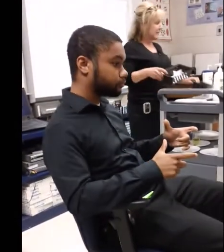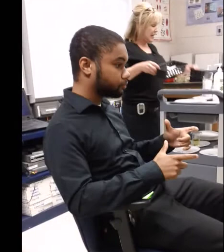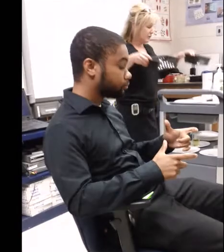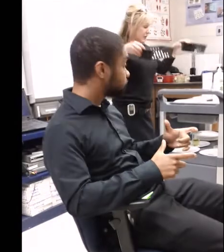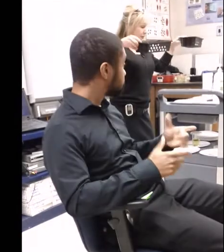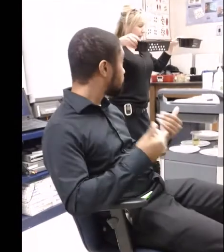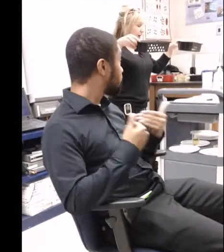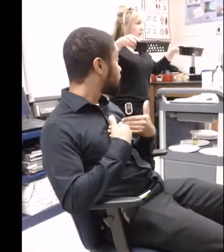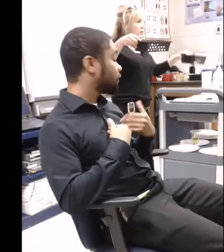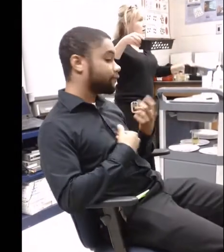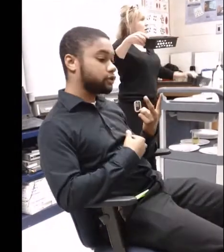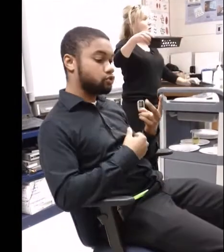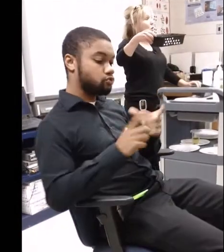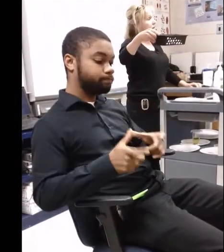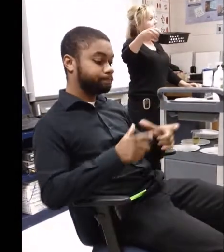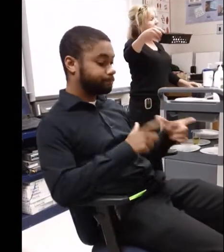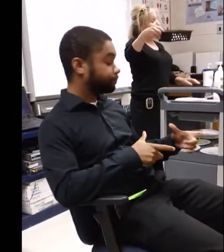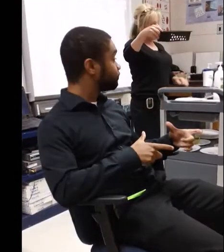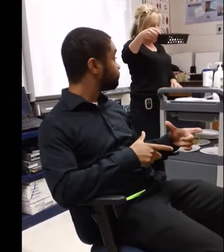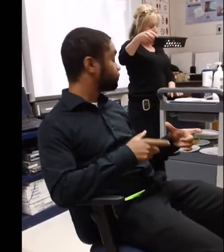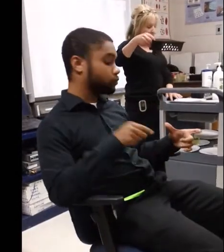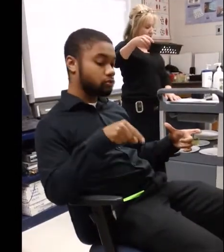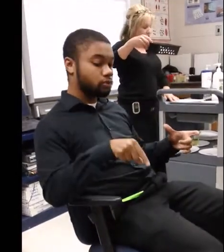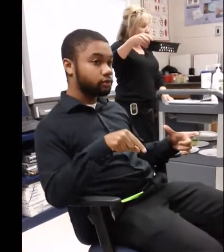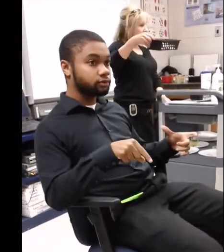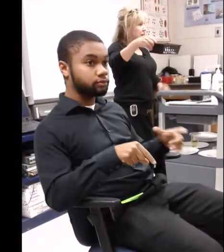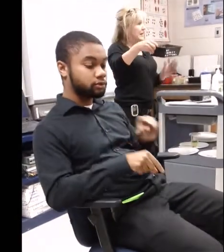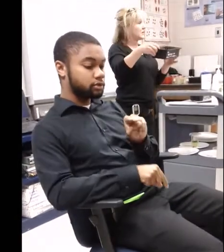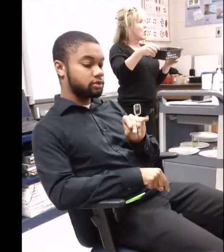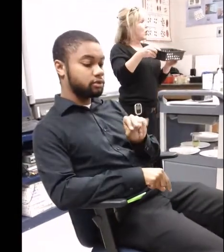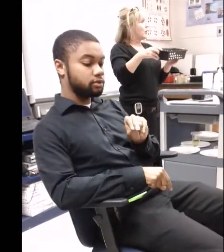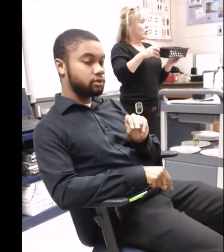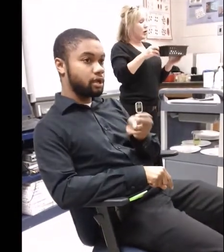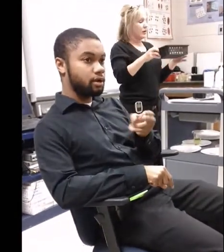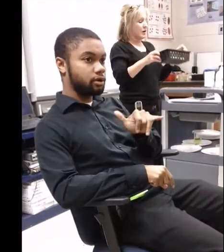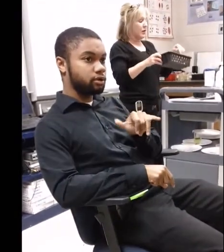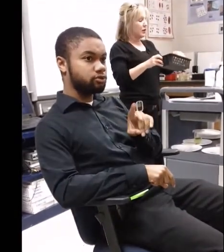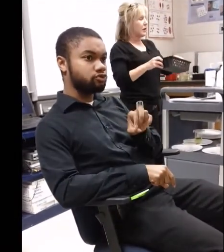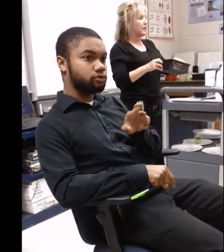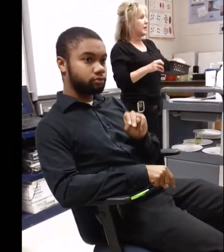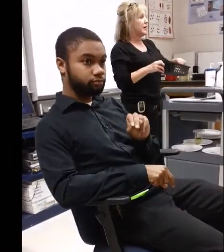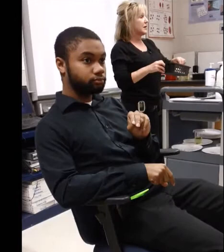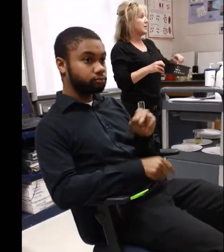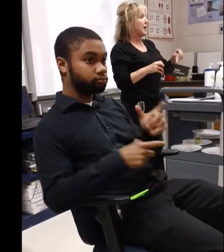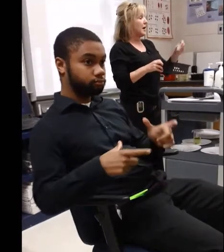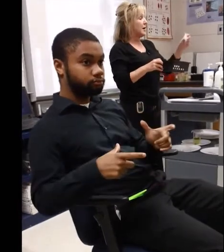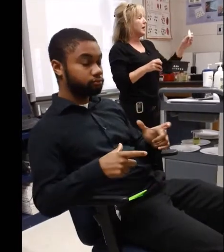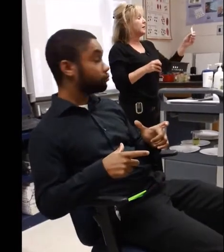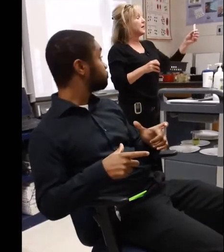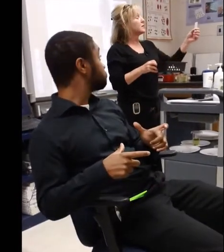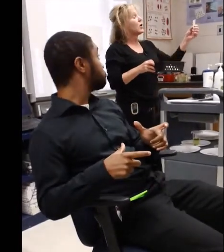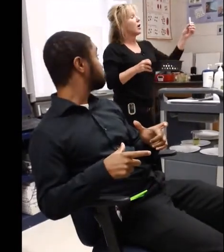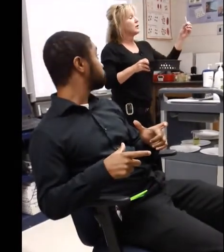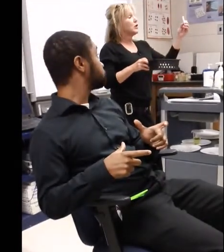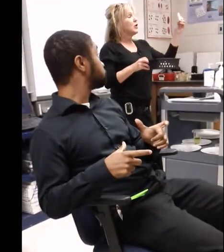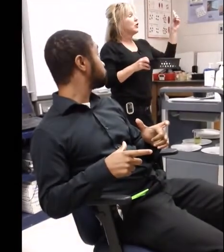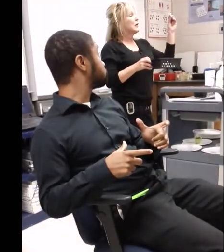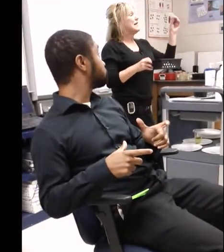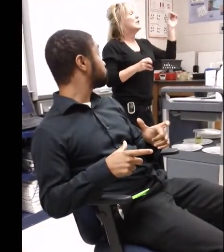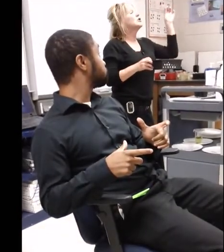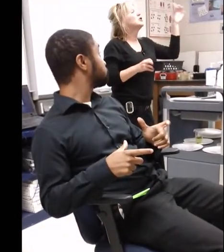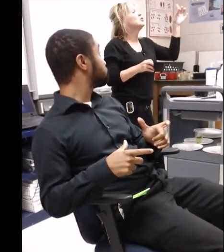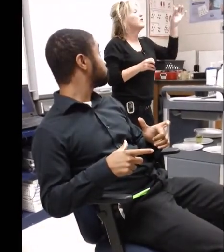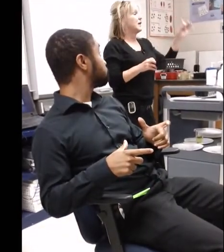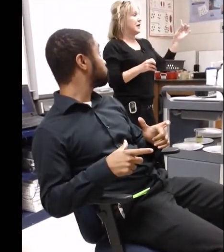2 containers up here. One says for ninhydrin, it's cardboard. They're cut up index cards. You're